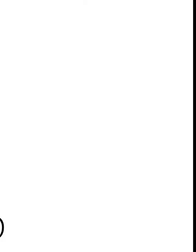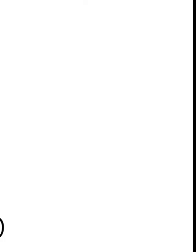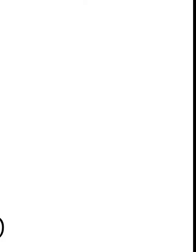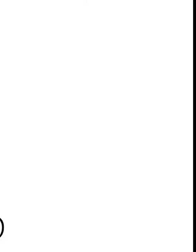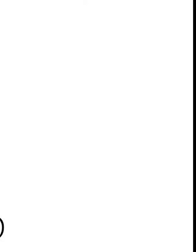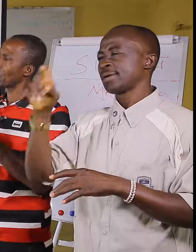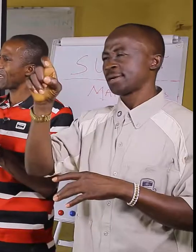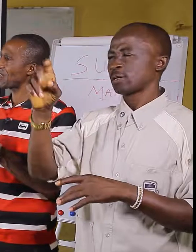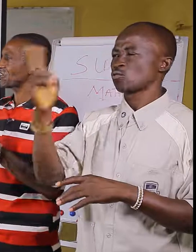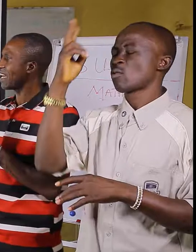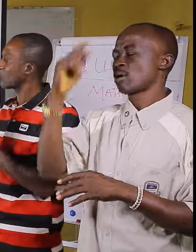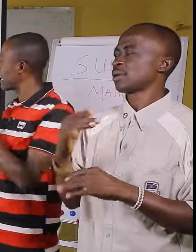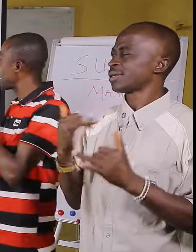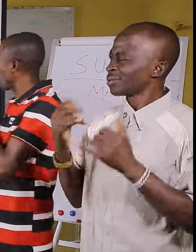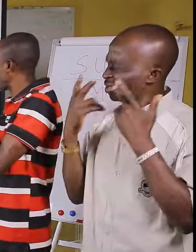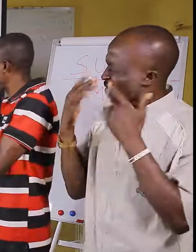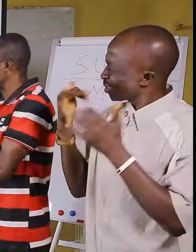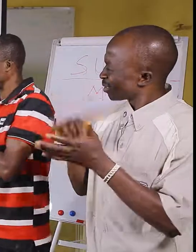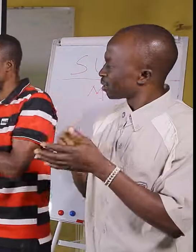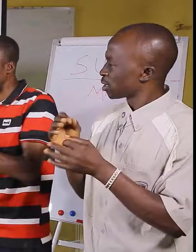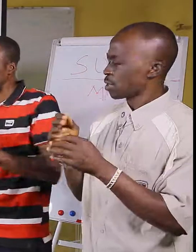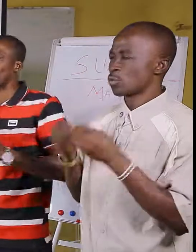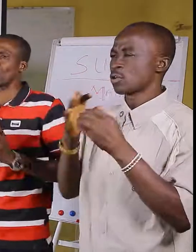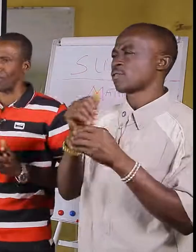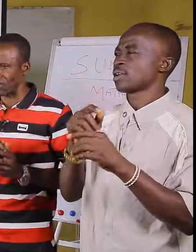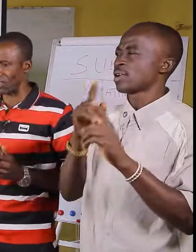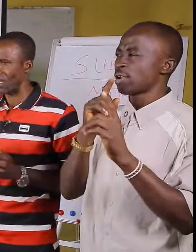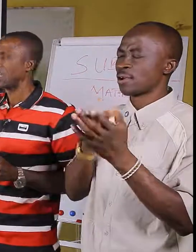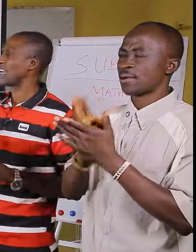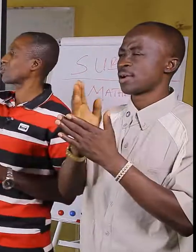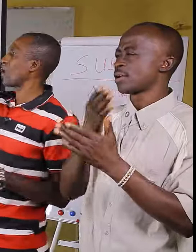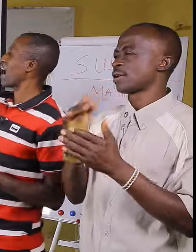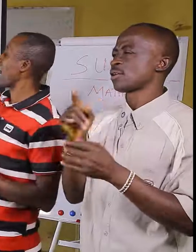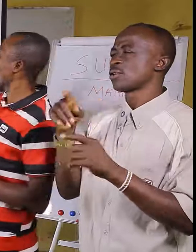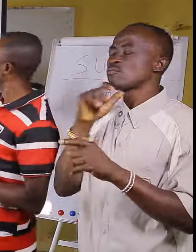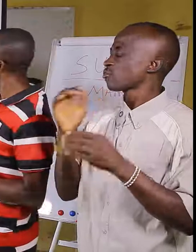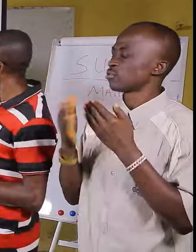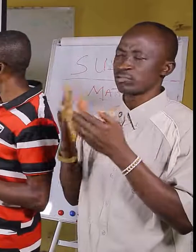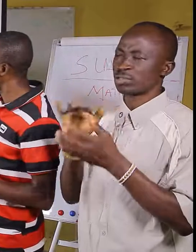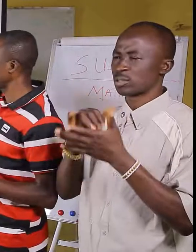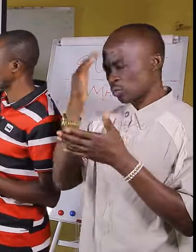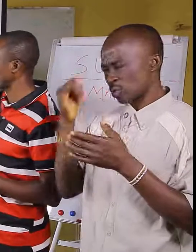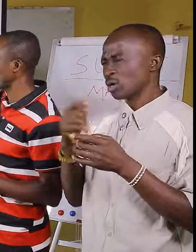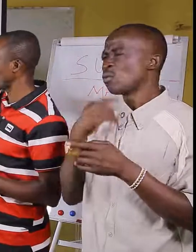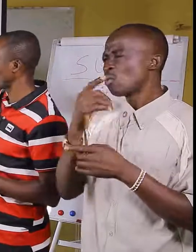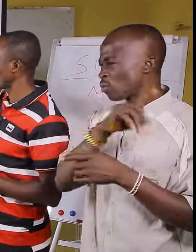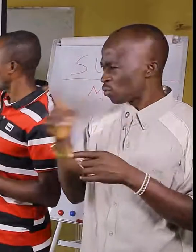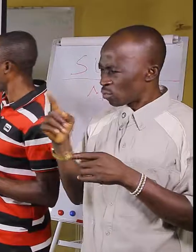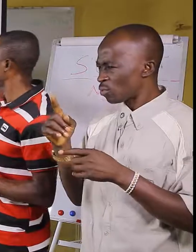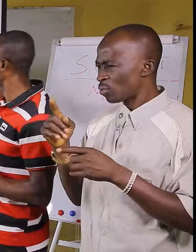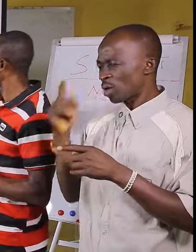891x squared. You can now see that to get the right factors is not going to be easy. That is why I have told you a